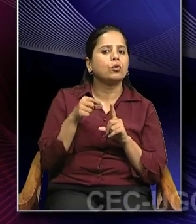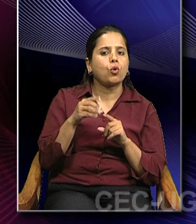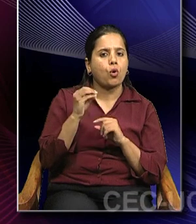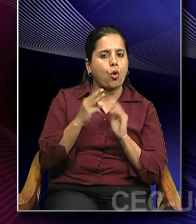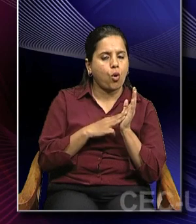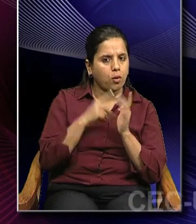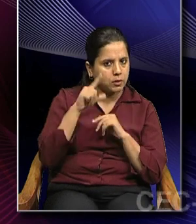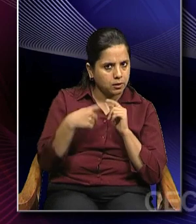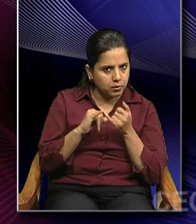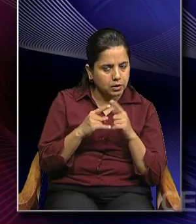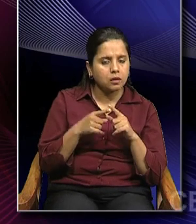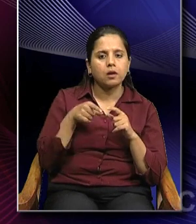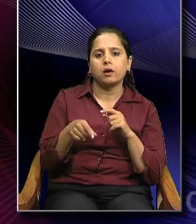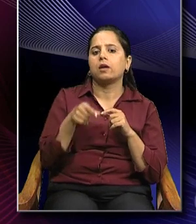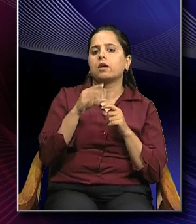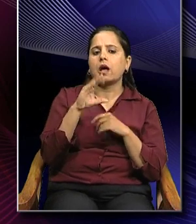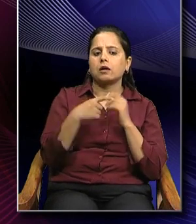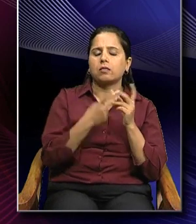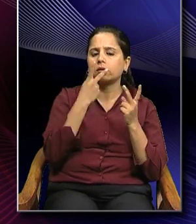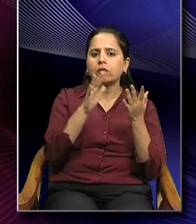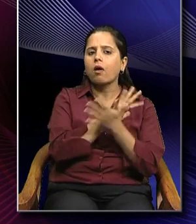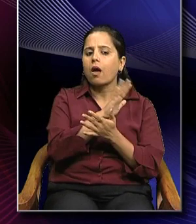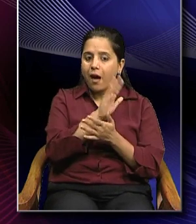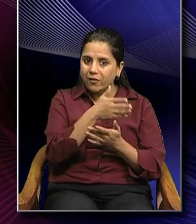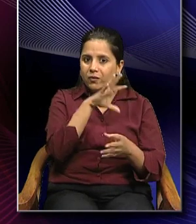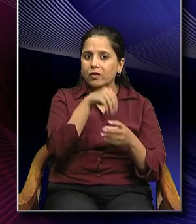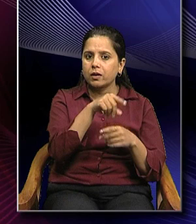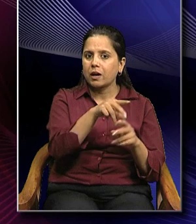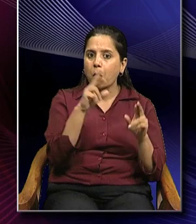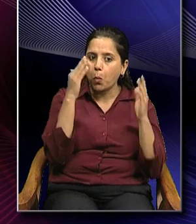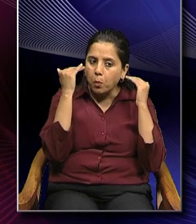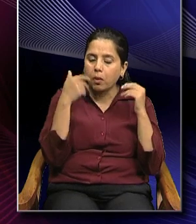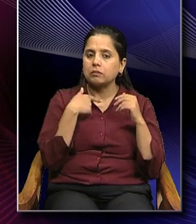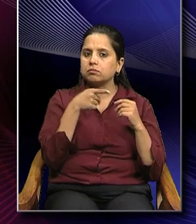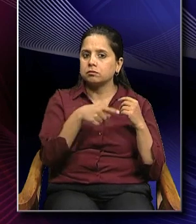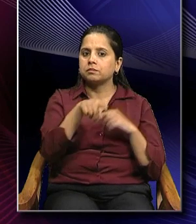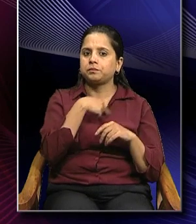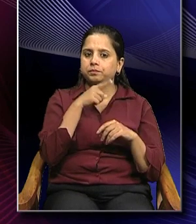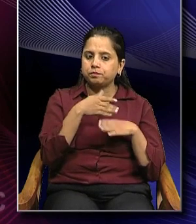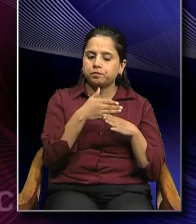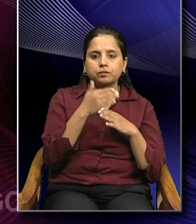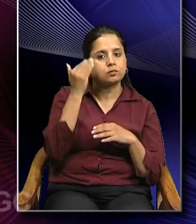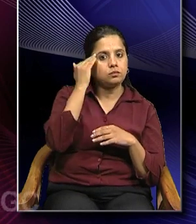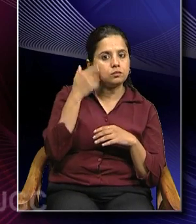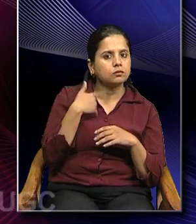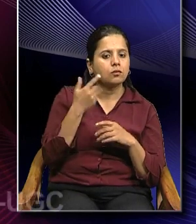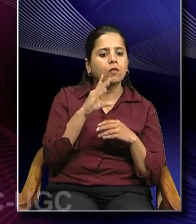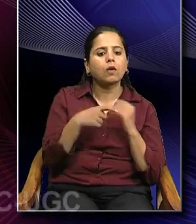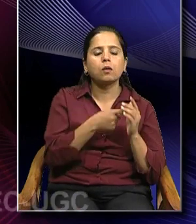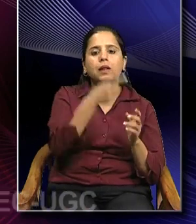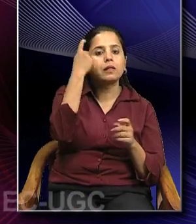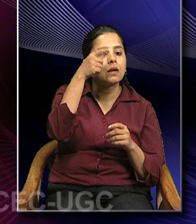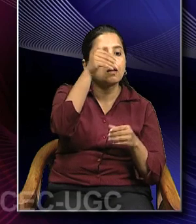omnipresent, our customers are omnipresent, and they expect us to be omniscient, that we should know what our customers are